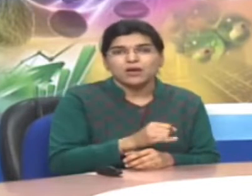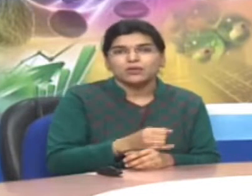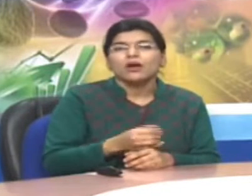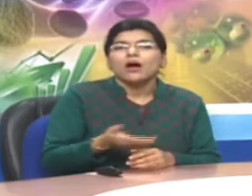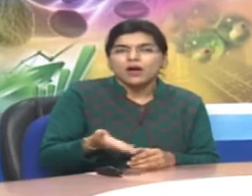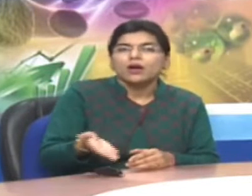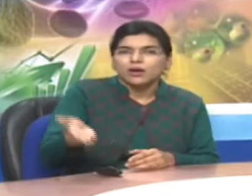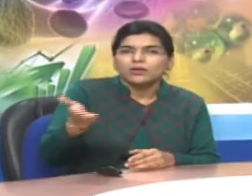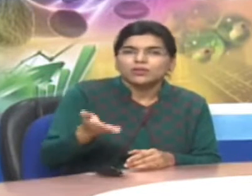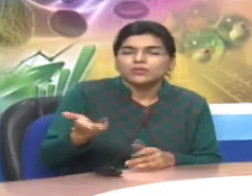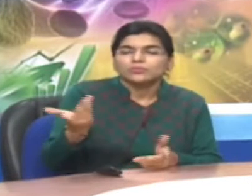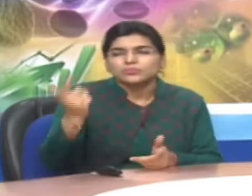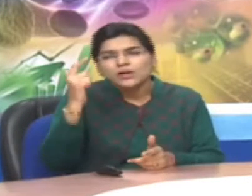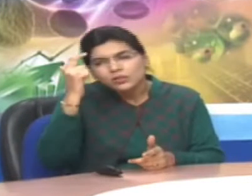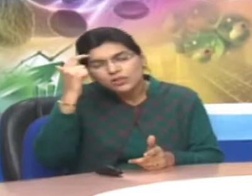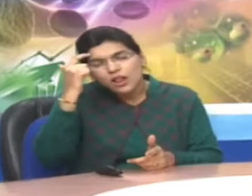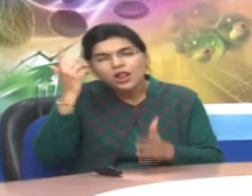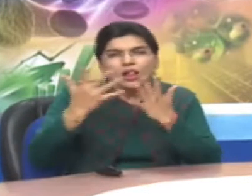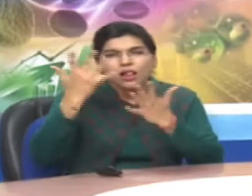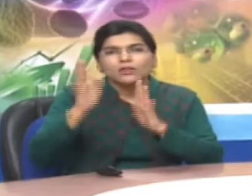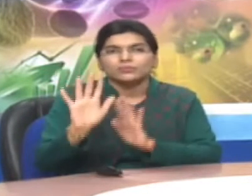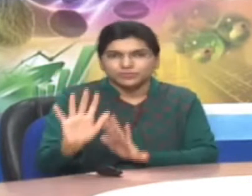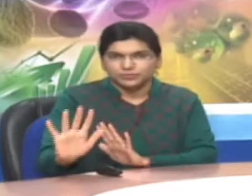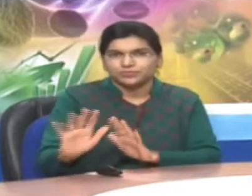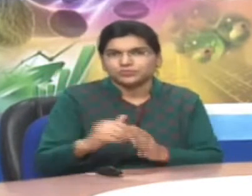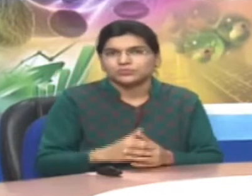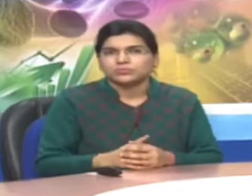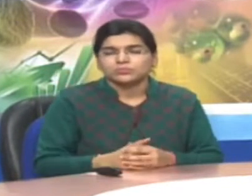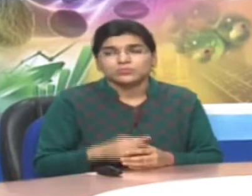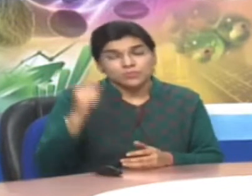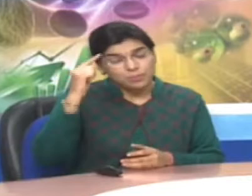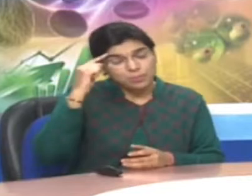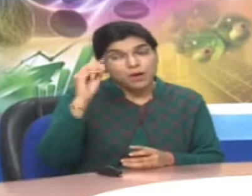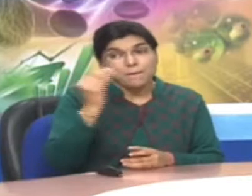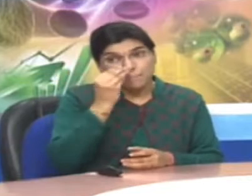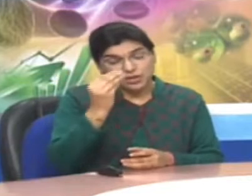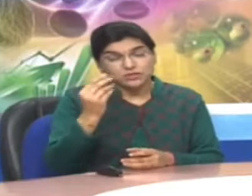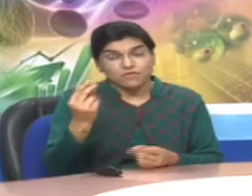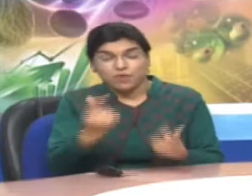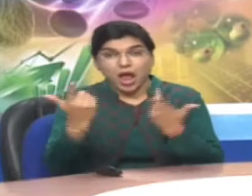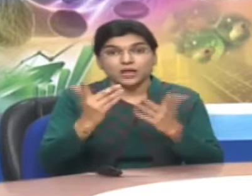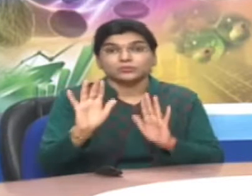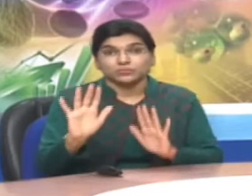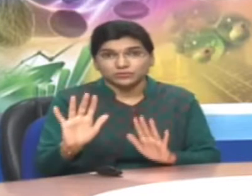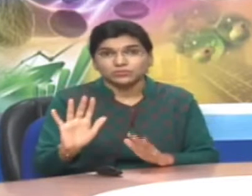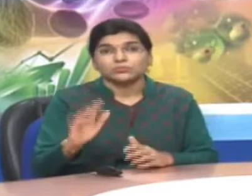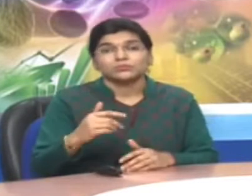Intruder says, "Come on, what's on your mind?